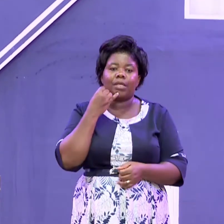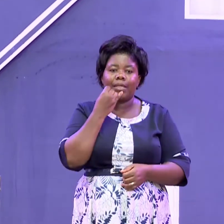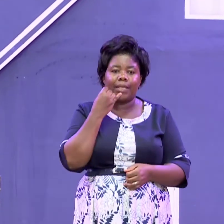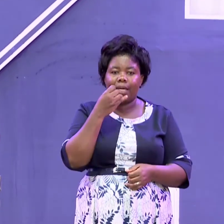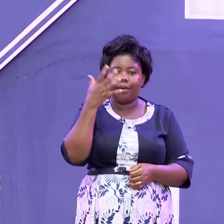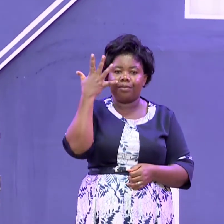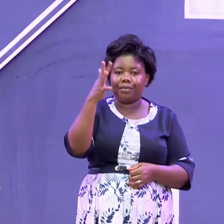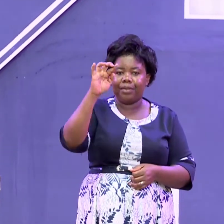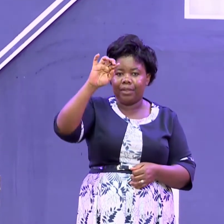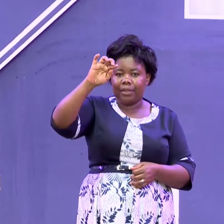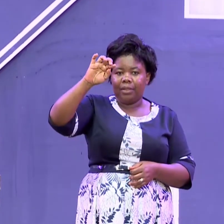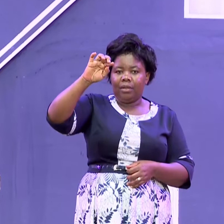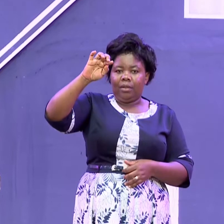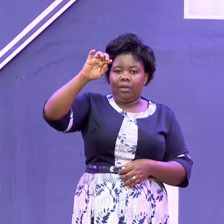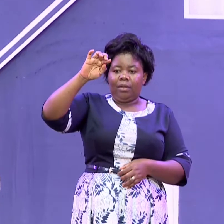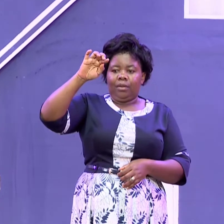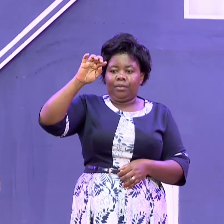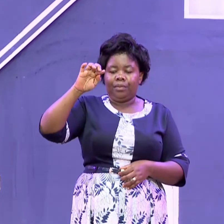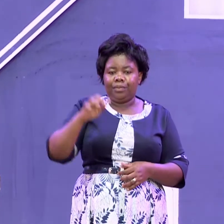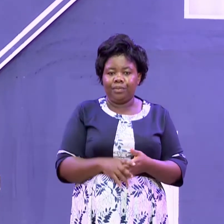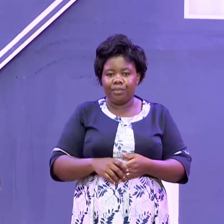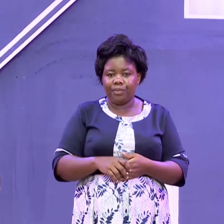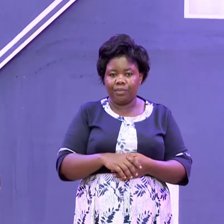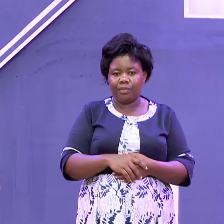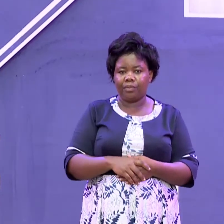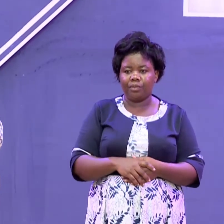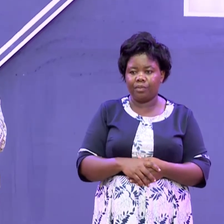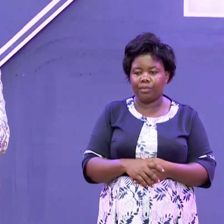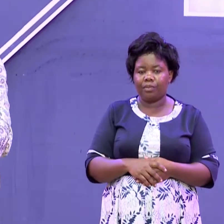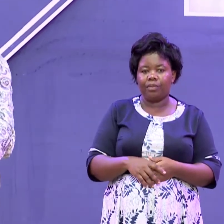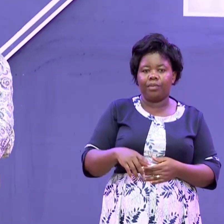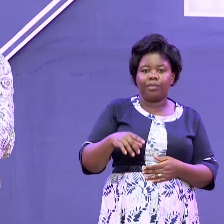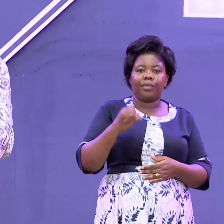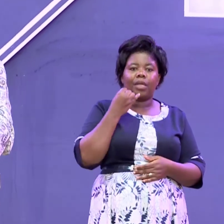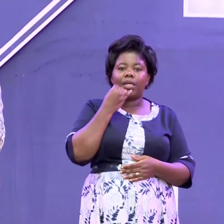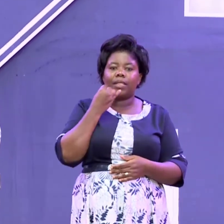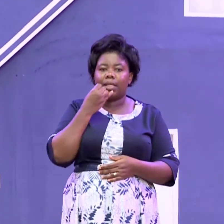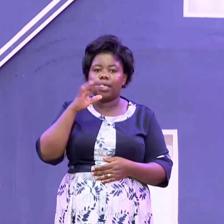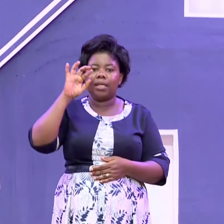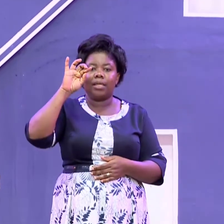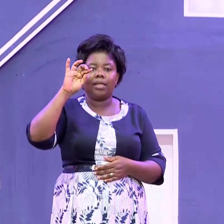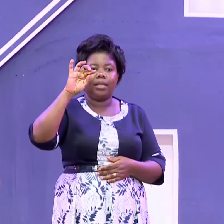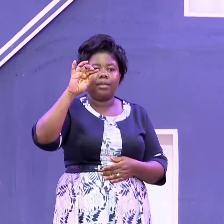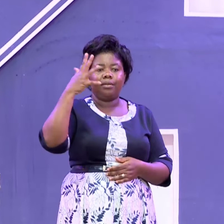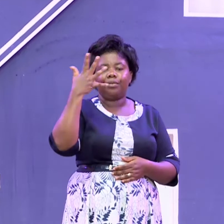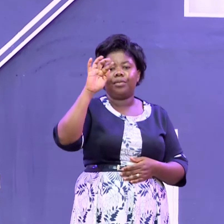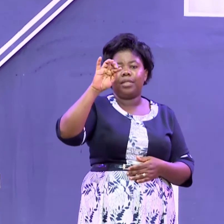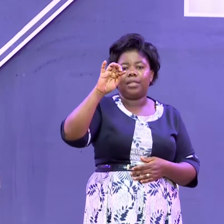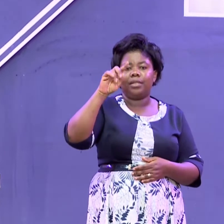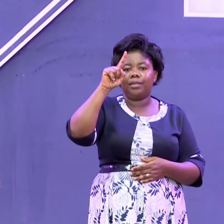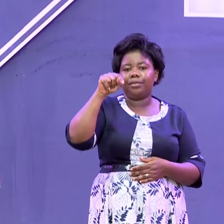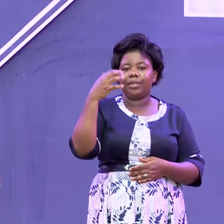58. Isaya 58. Uno rwerusembayo mbaga. This is the last verse. Isaya 58. Isaiah 58, verse